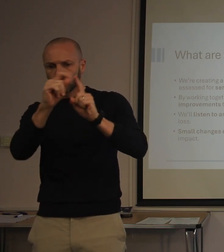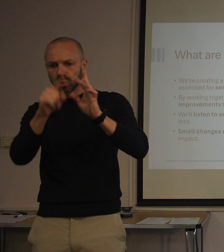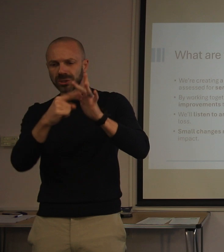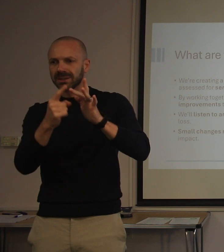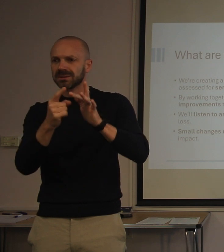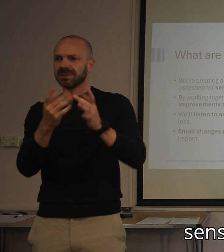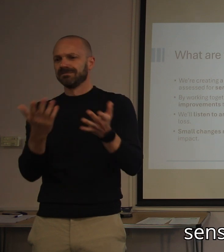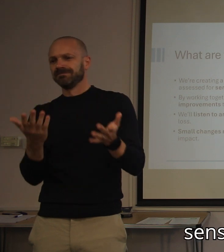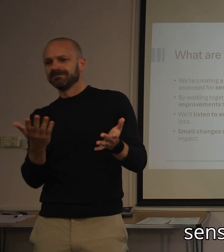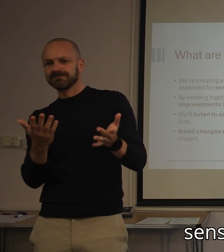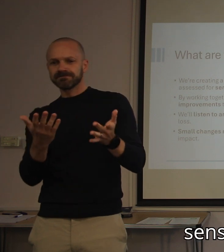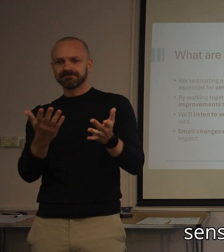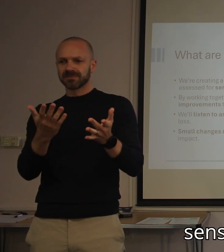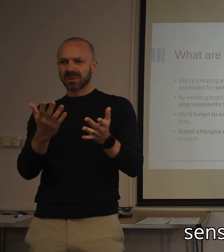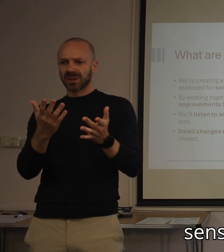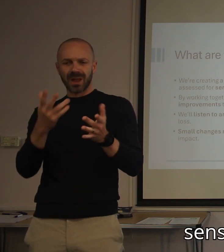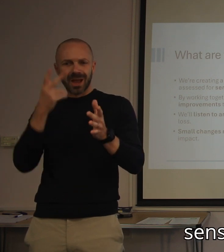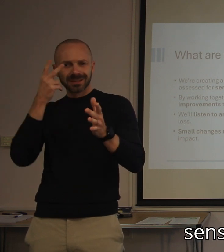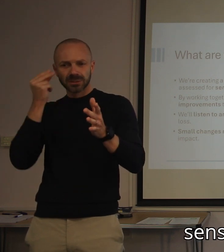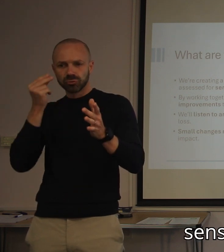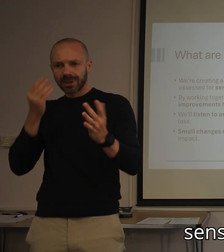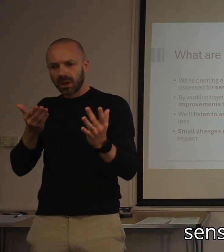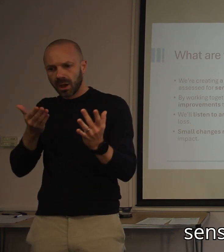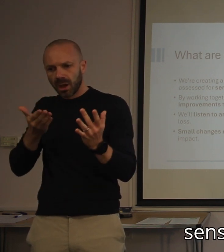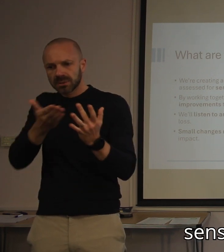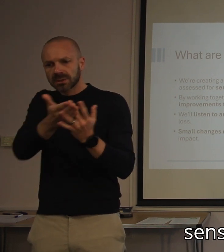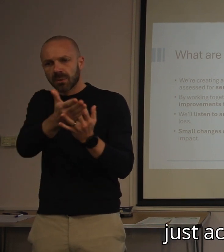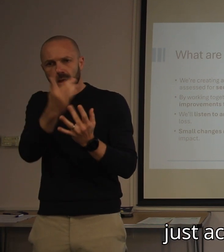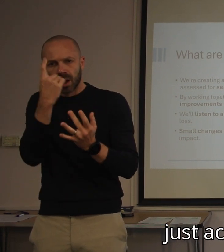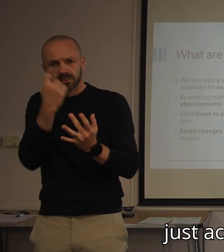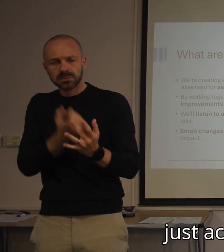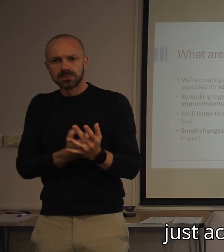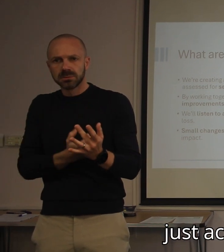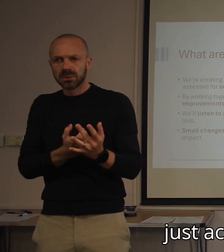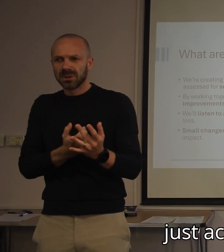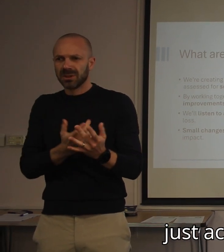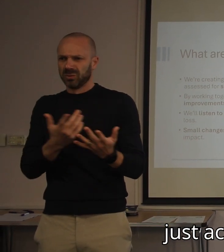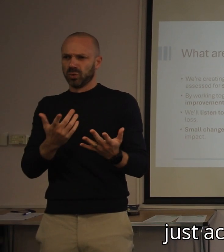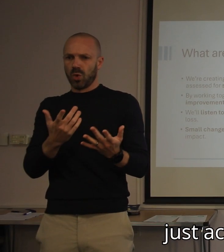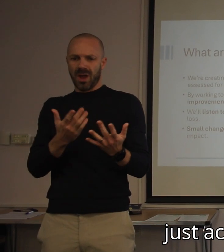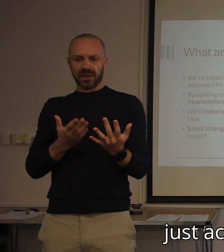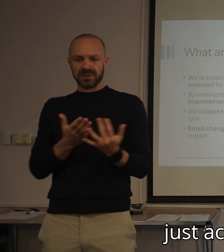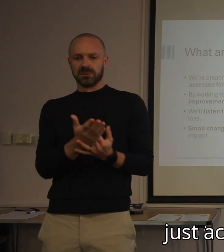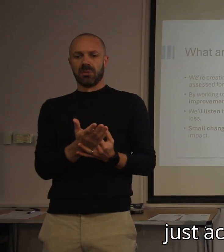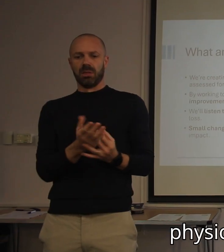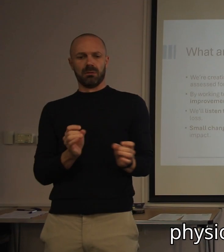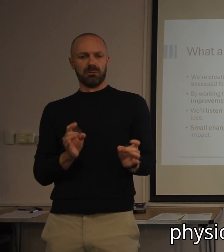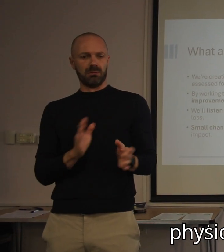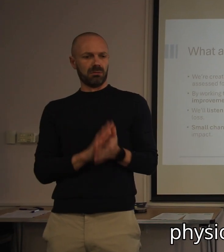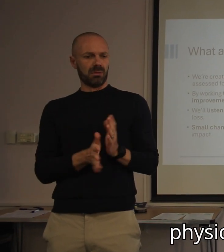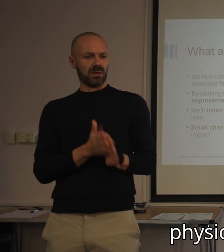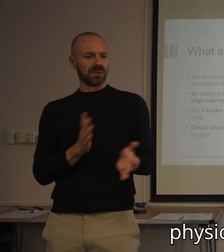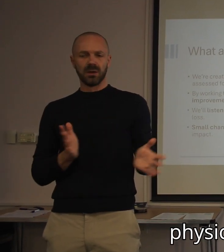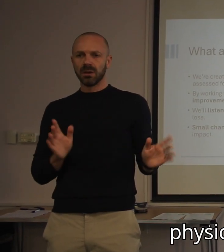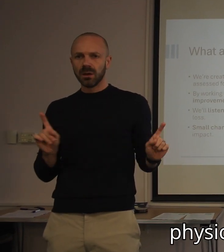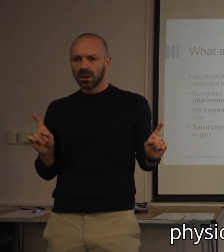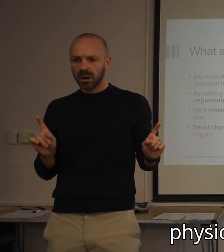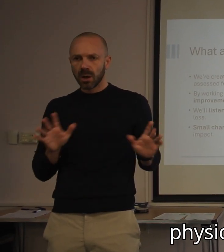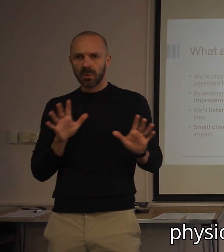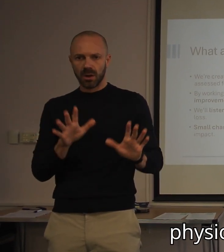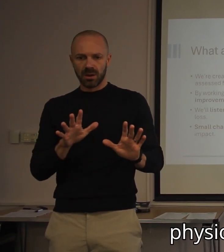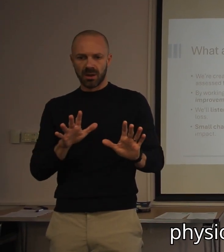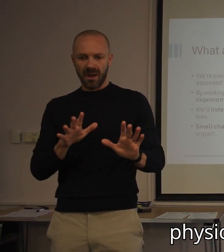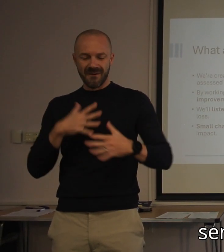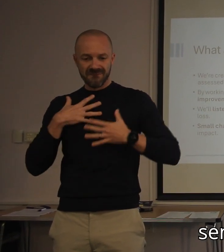more sensory accessible. Not just accessible in terms of a physical